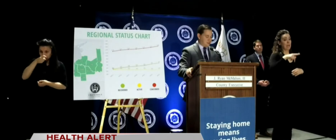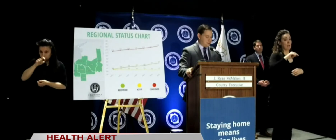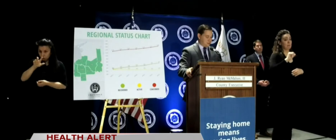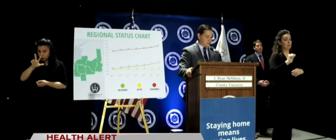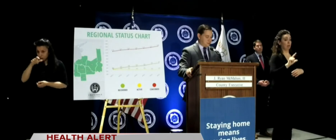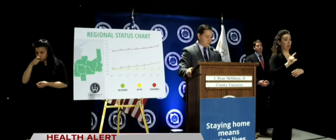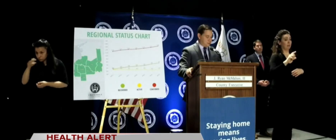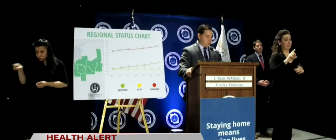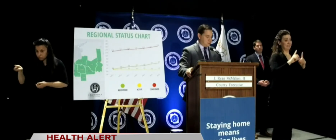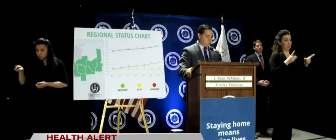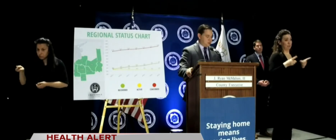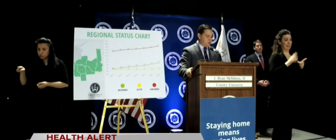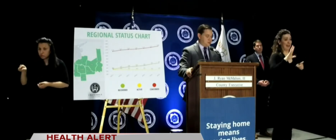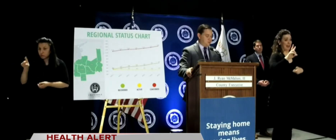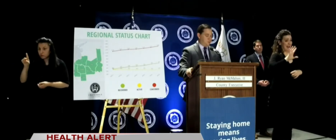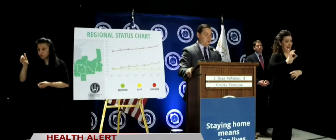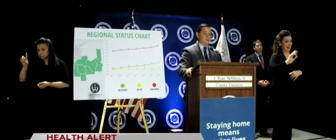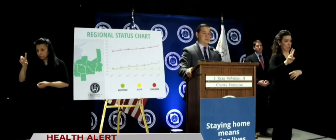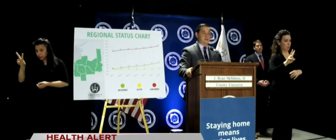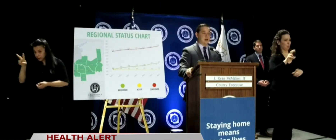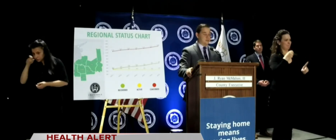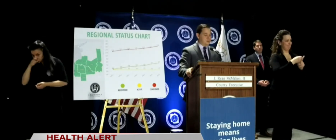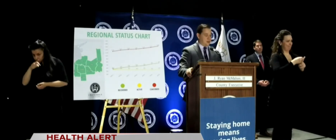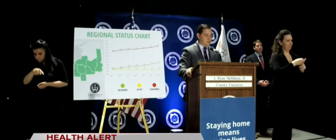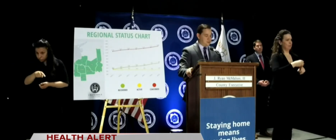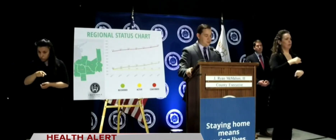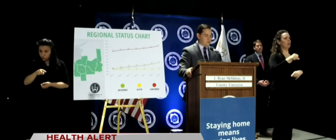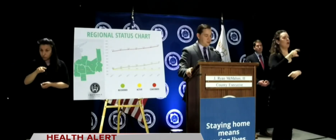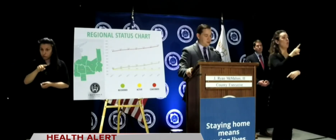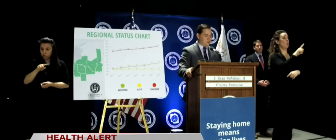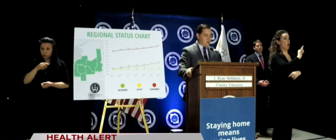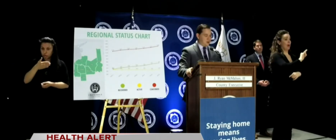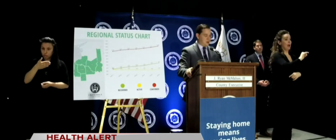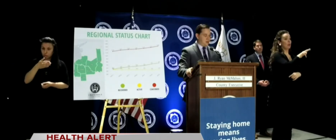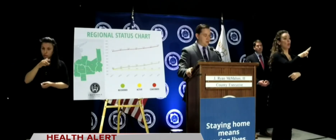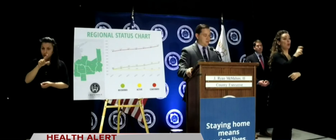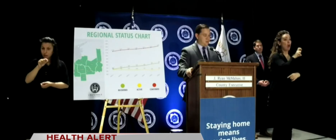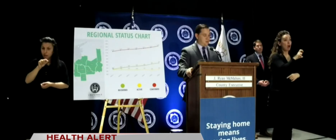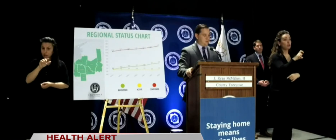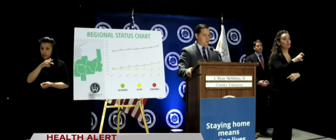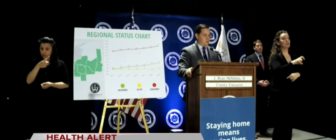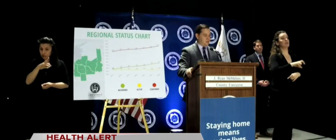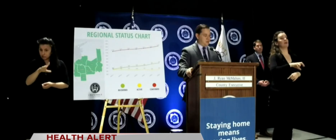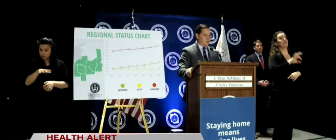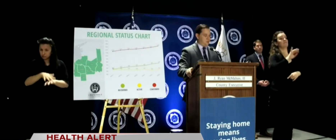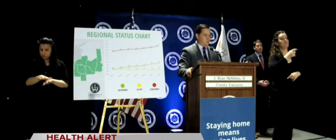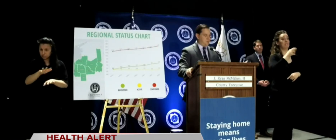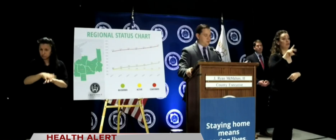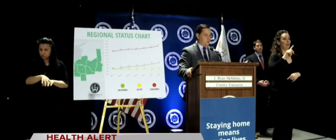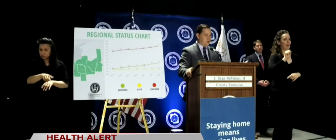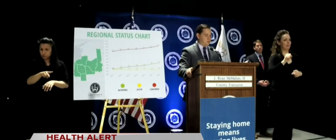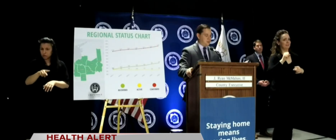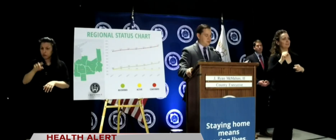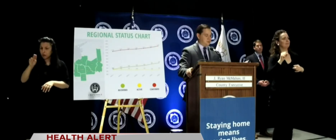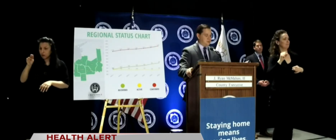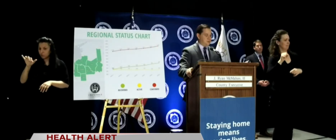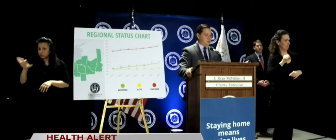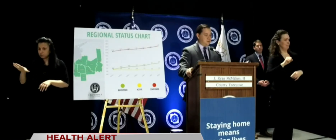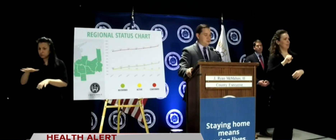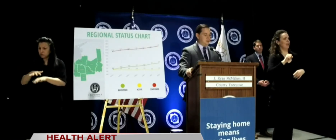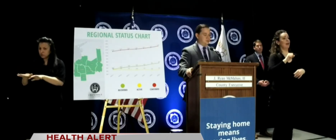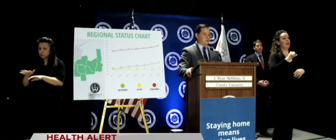60,000 cases. Mid-Hudson, 46,000 cases. New York City, 142,000